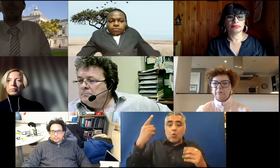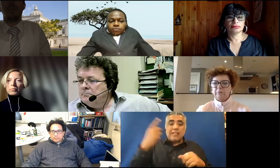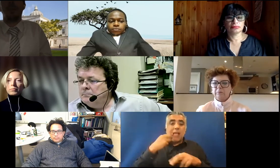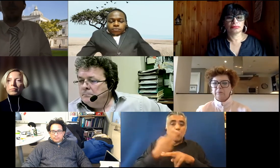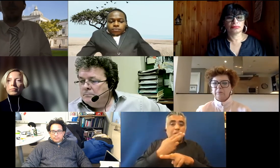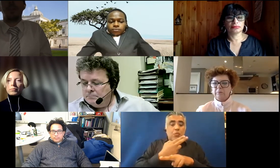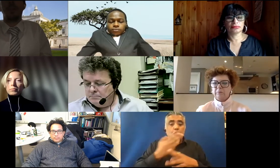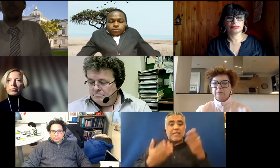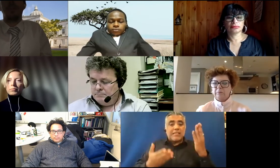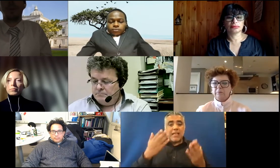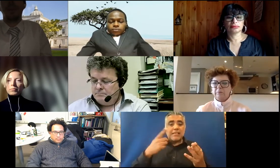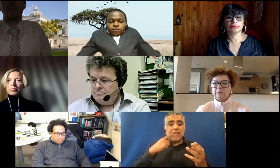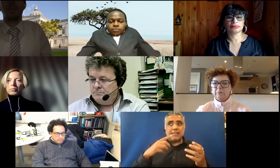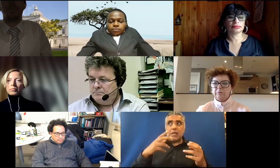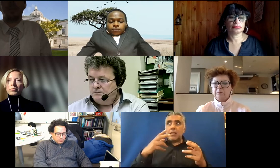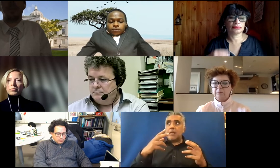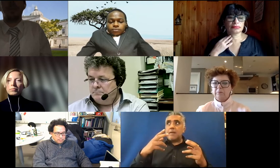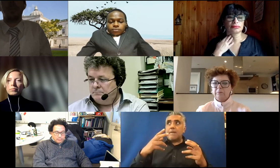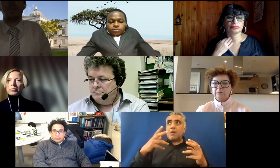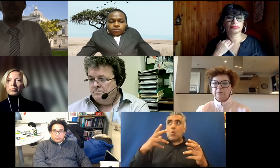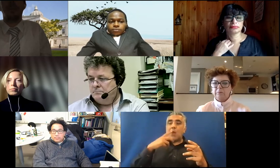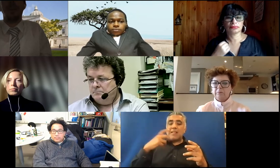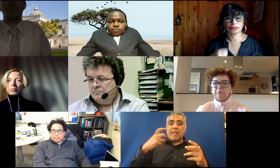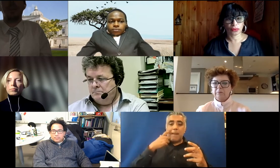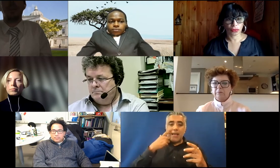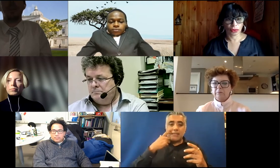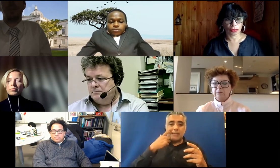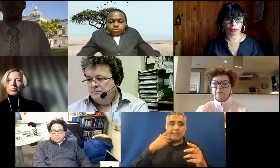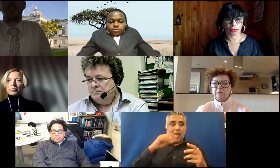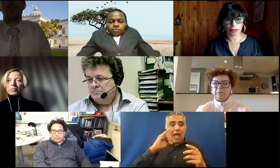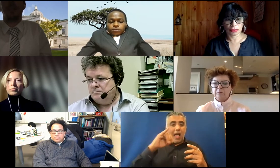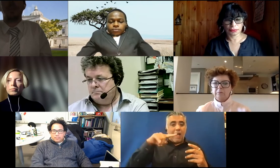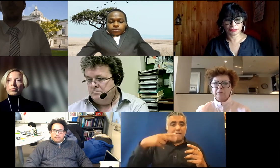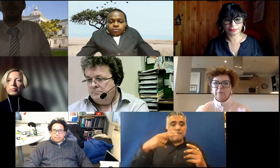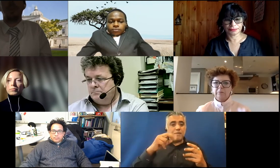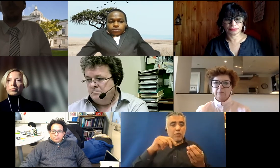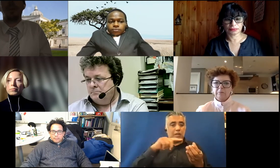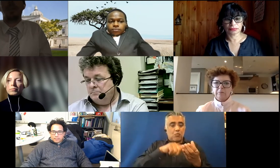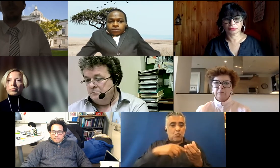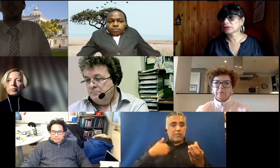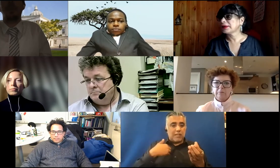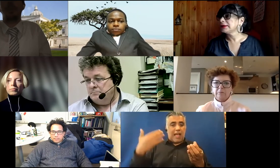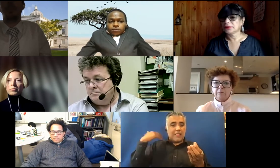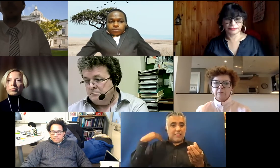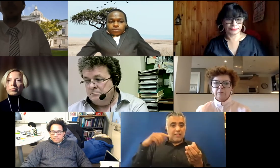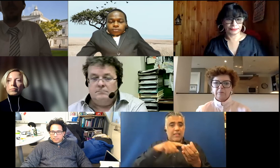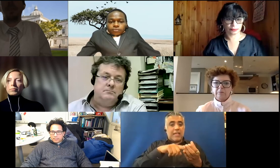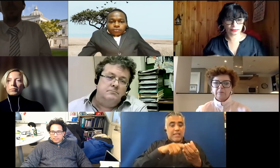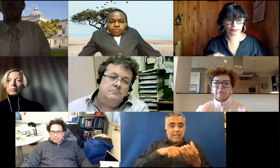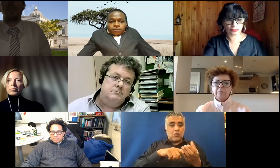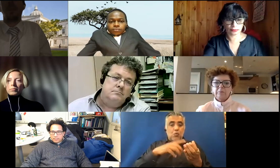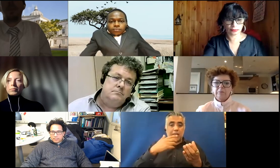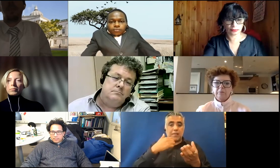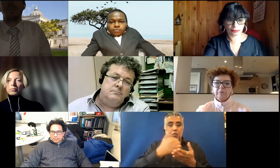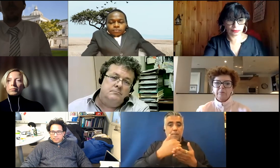to cleverly find out what was your most recent item that you accessed and put in very helpful in the top of the list.